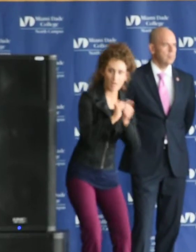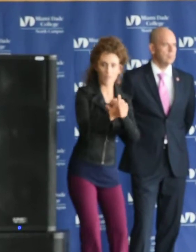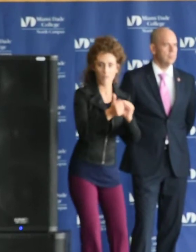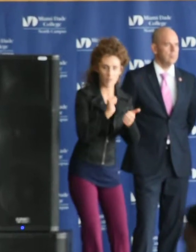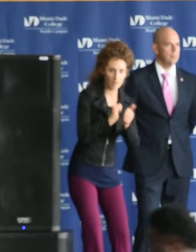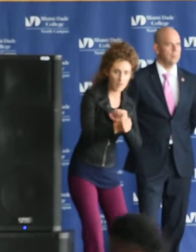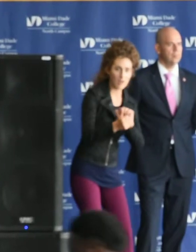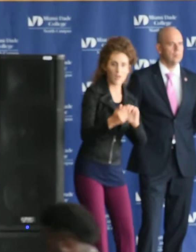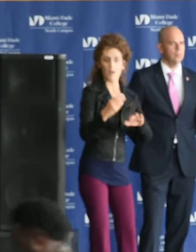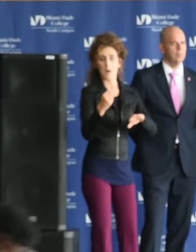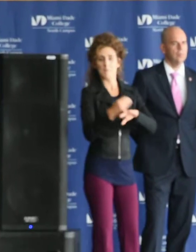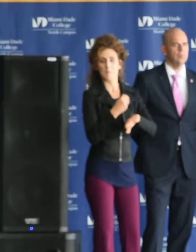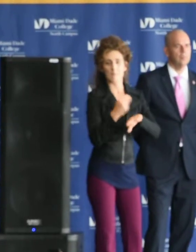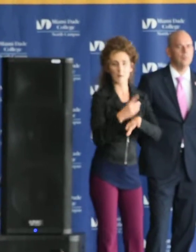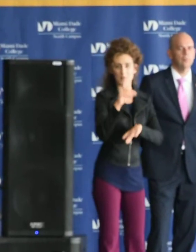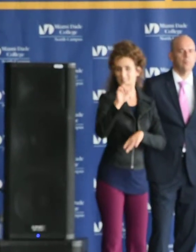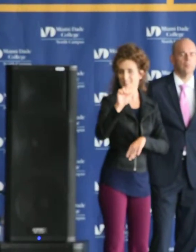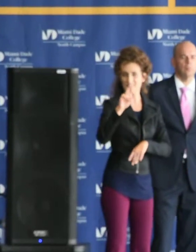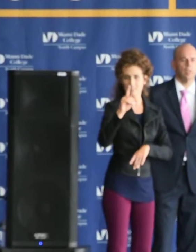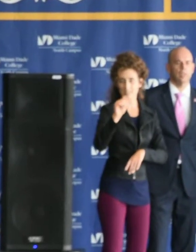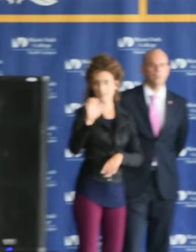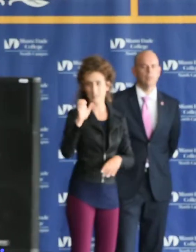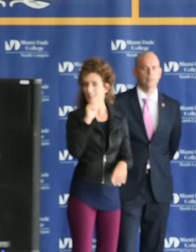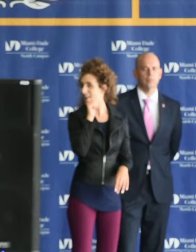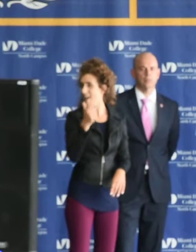Miami-Dade was not always a college.